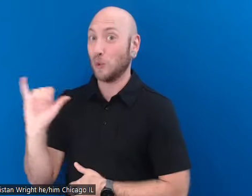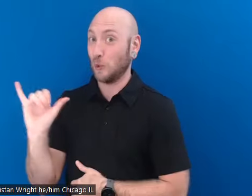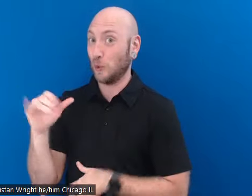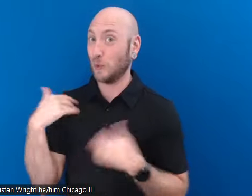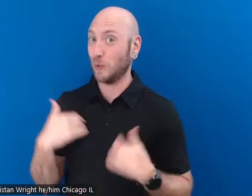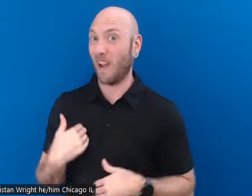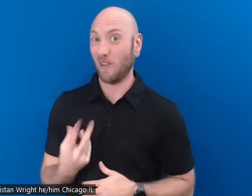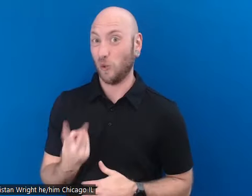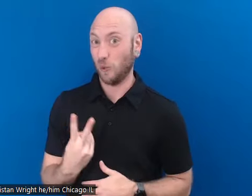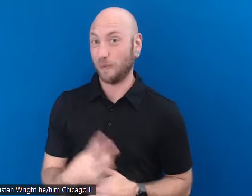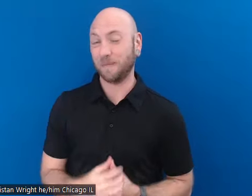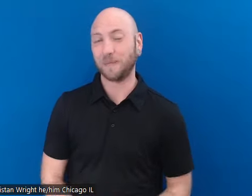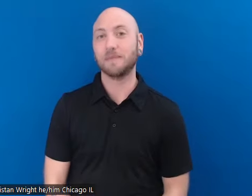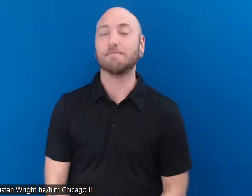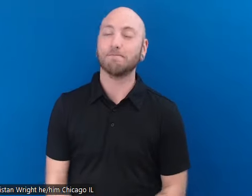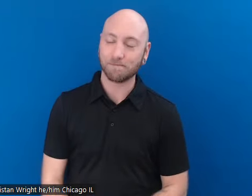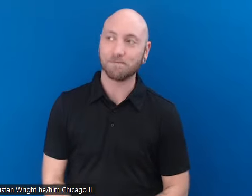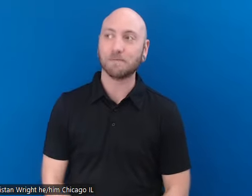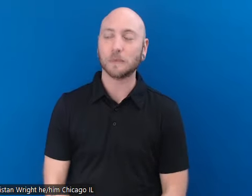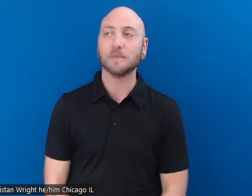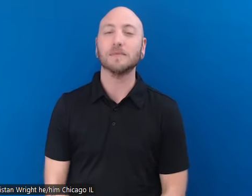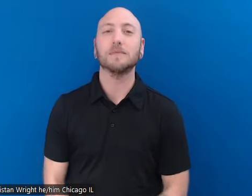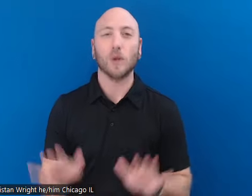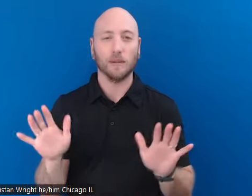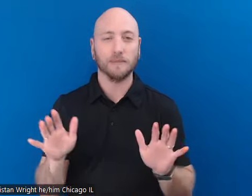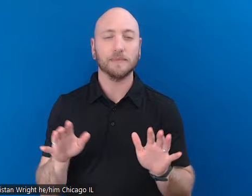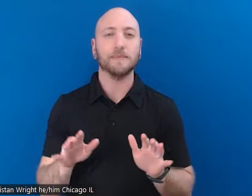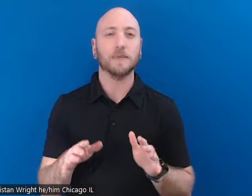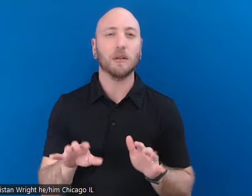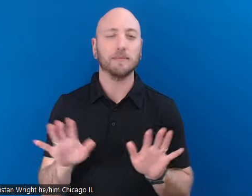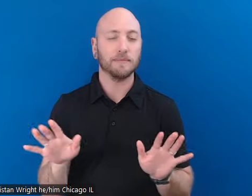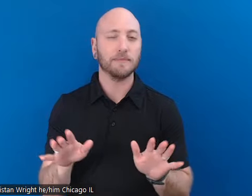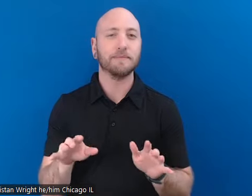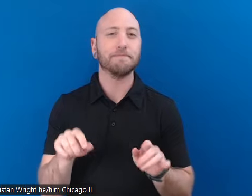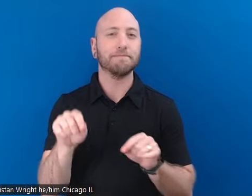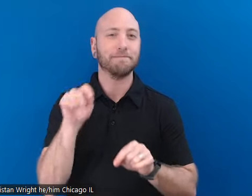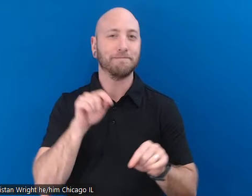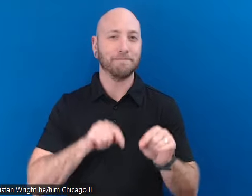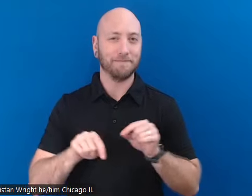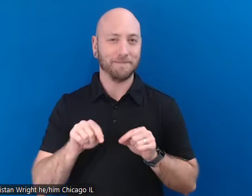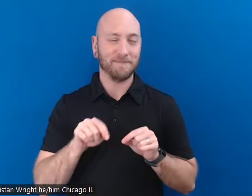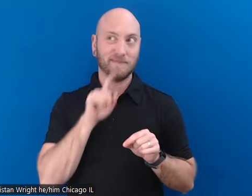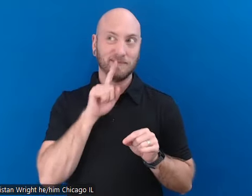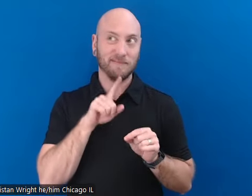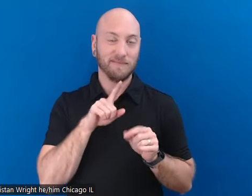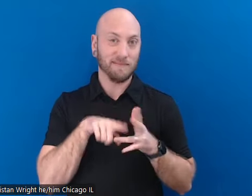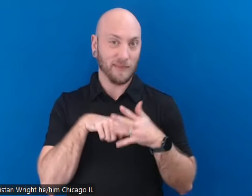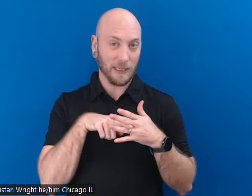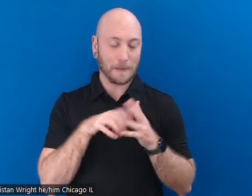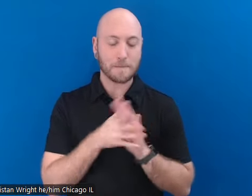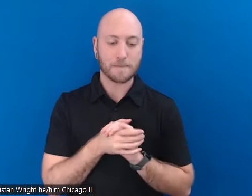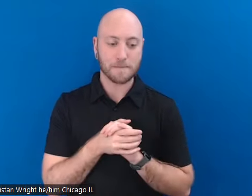going back to just starting from the beginning, I guess. I was always kind of like a